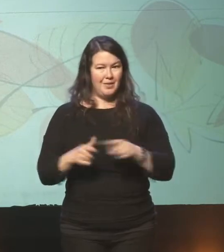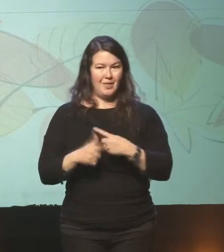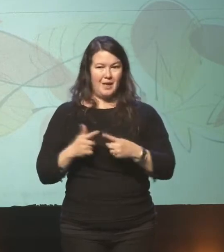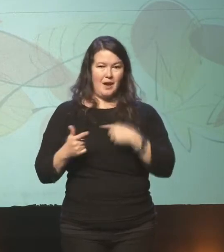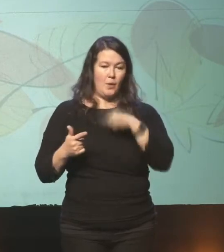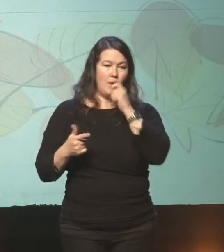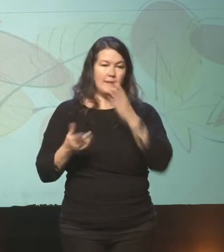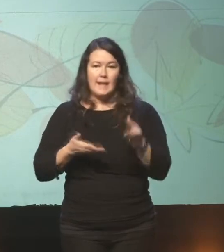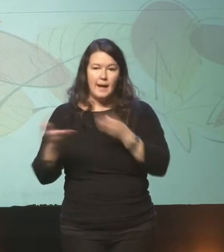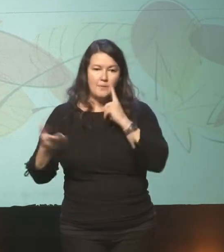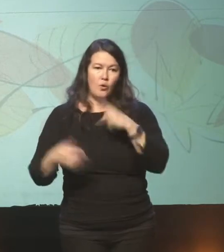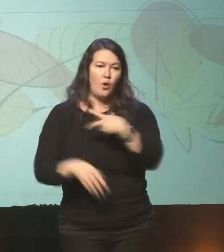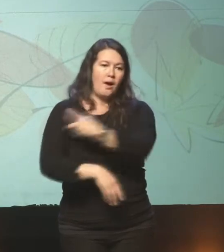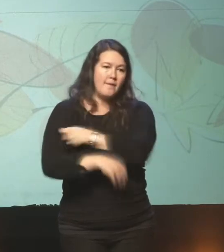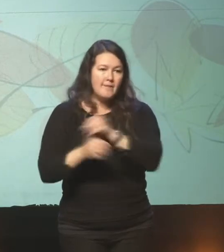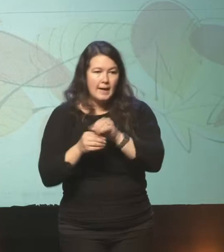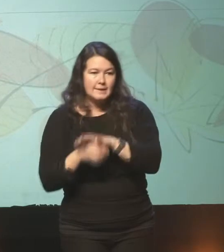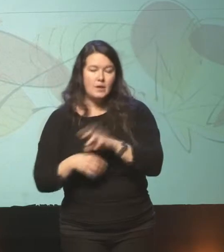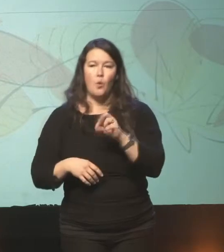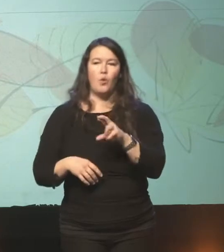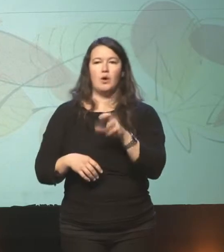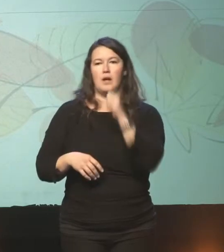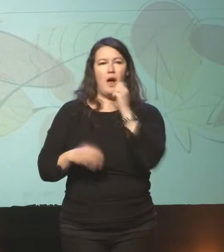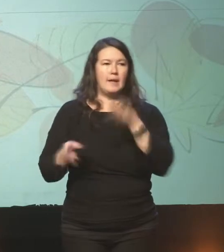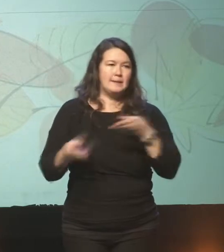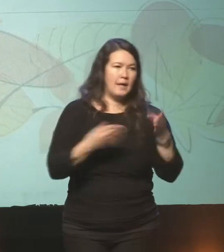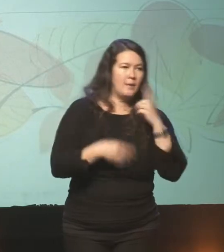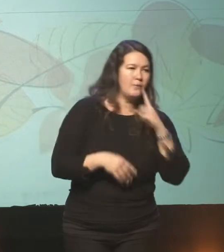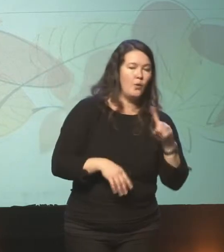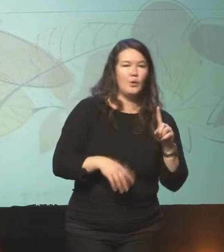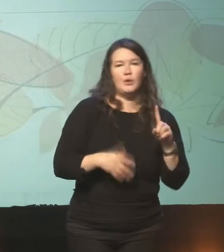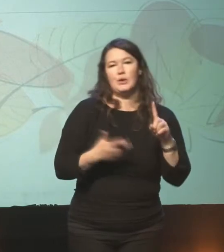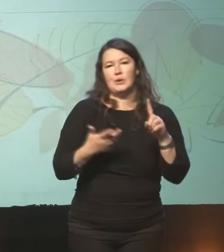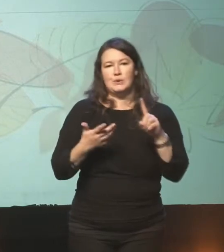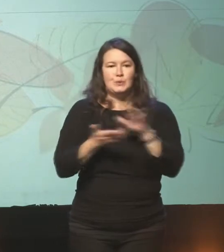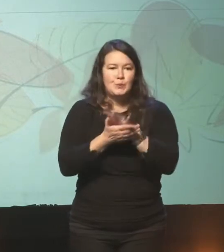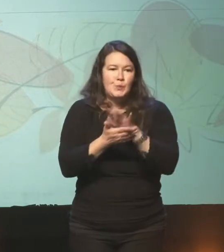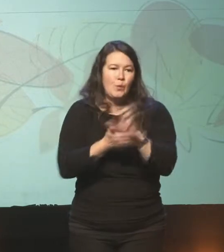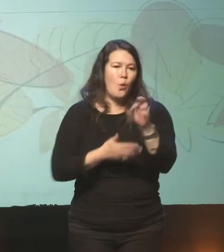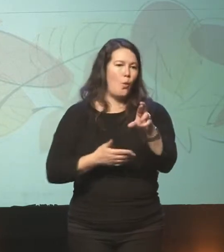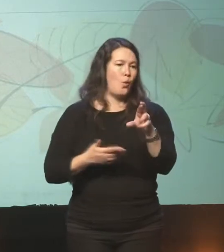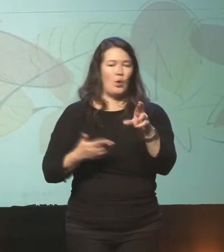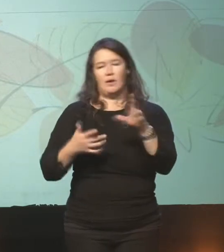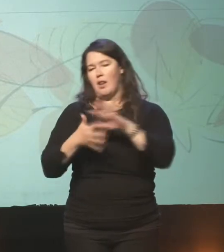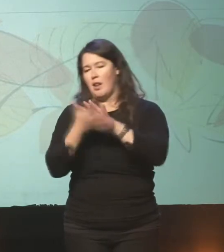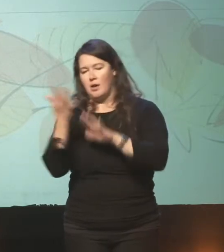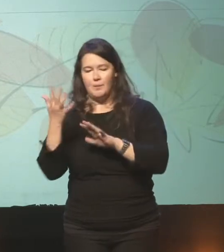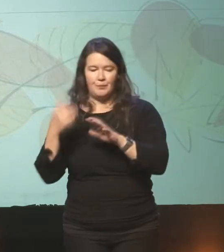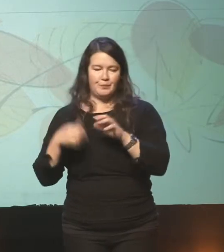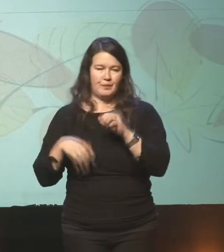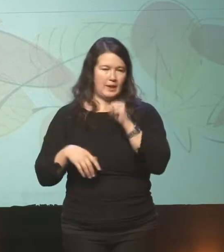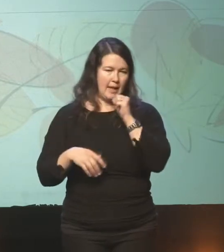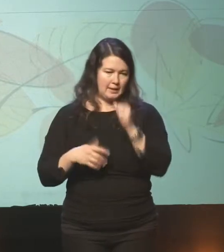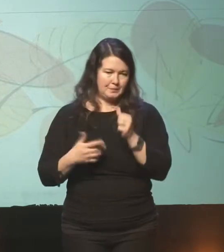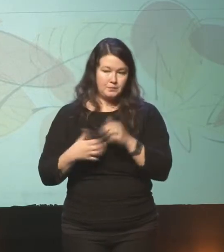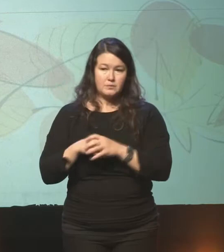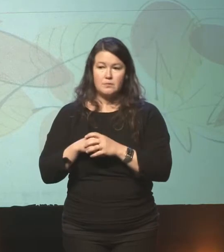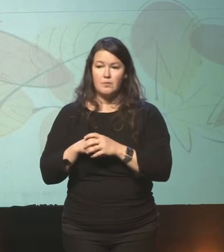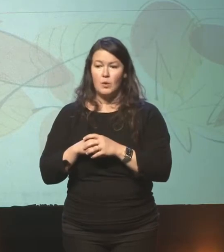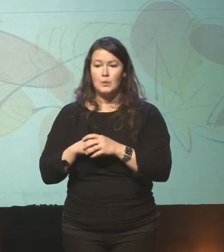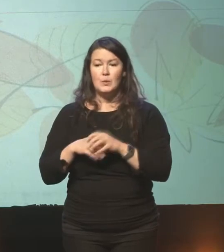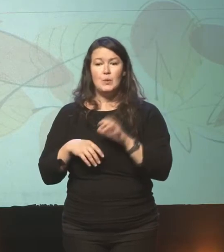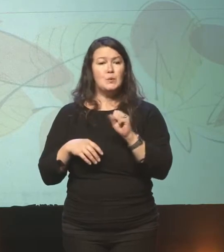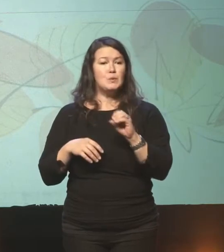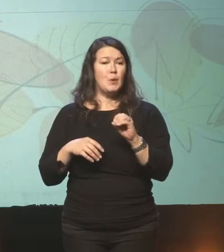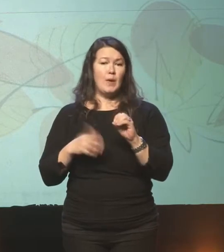them to get their vaccinations, or I wouldn't take them to school. I wouldn't do certain things, but I worry about them, and that moves me to do some